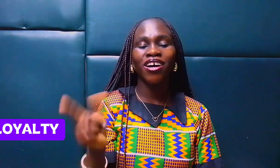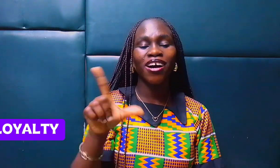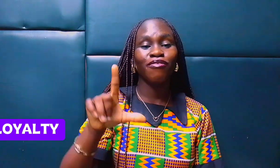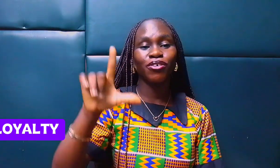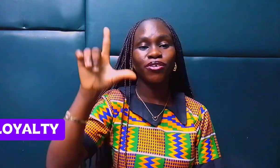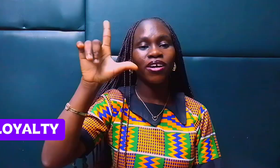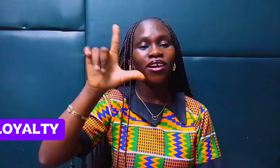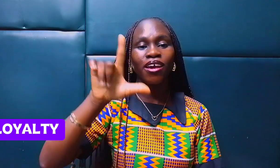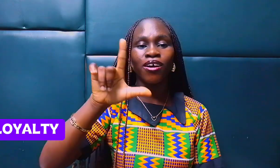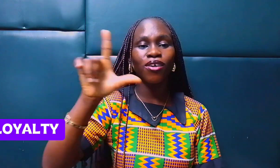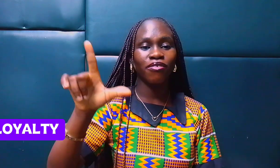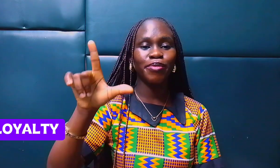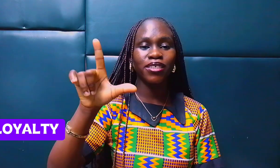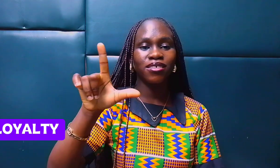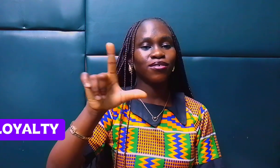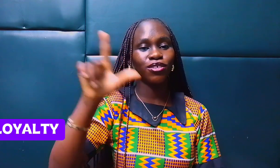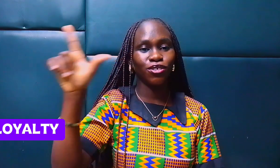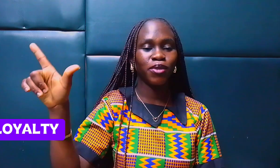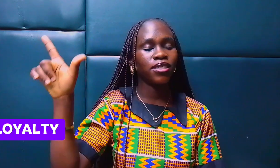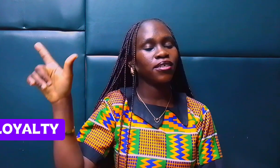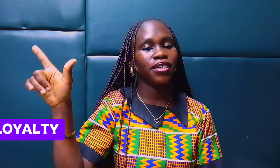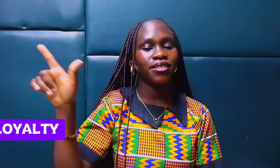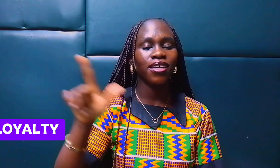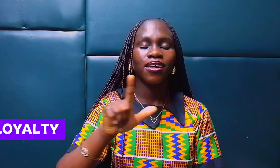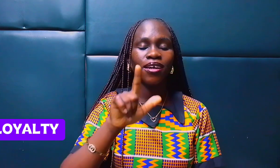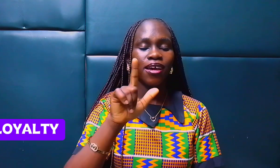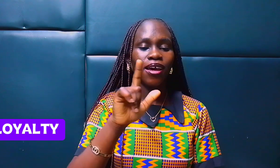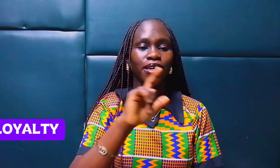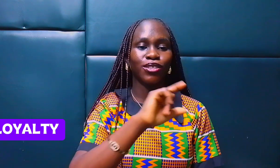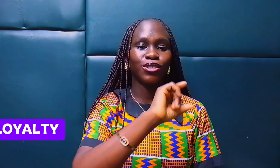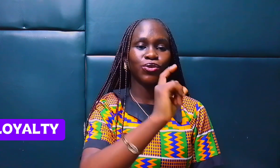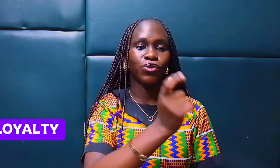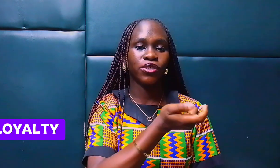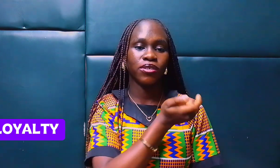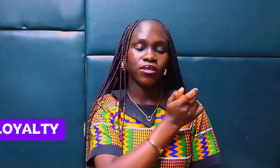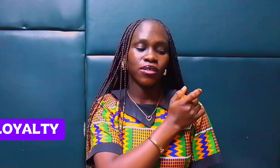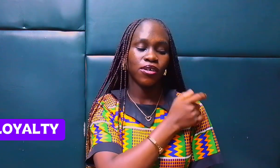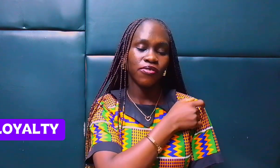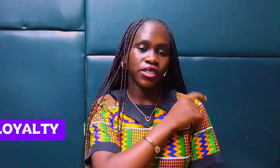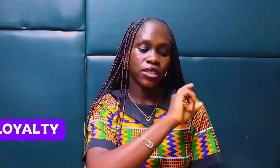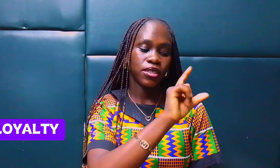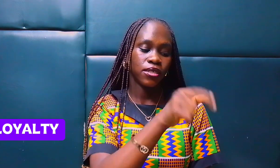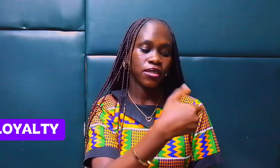To sign loyal, have your L alphabet on your dominant hand again, and you're